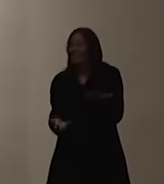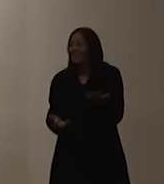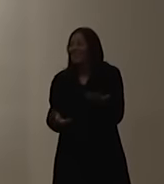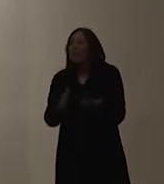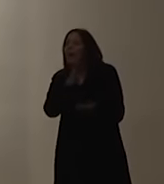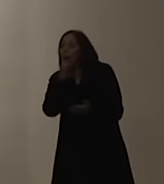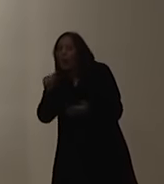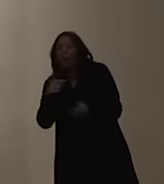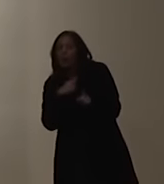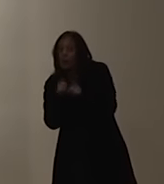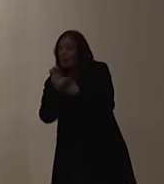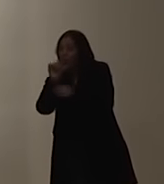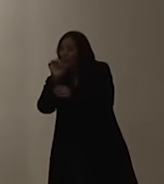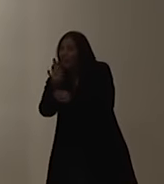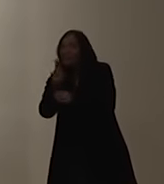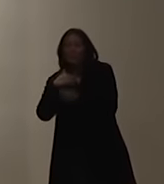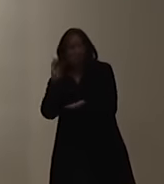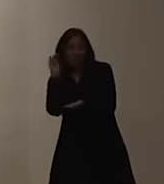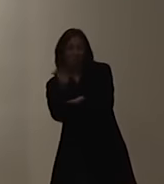countries.